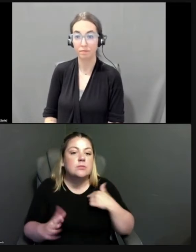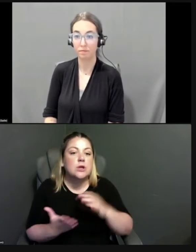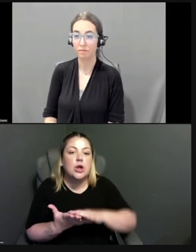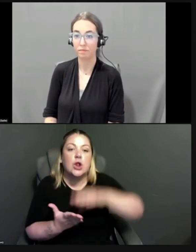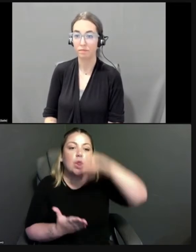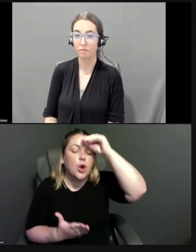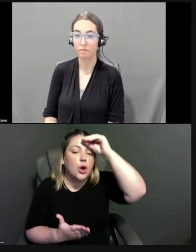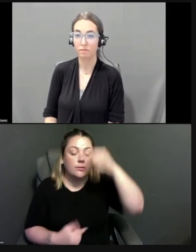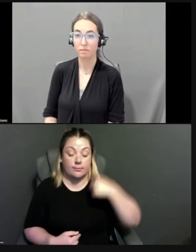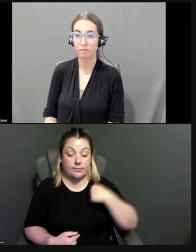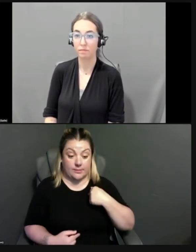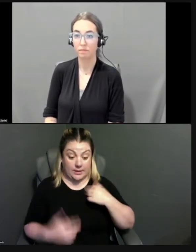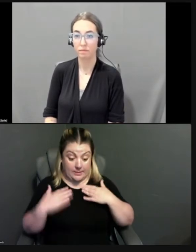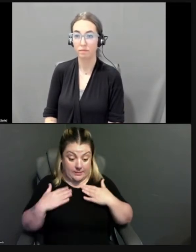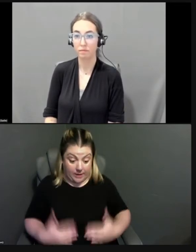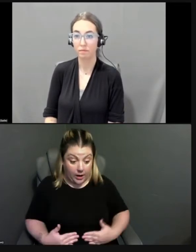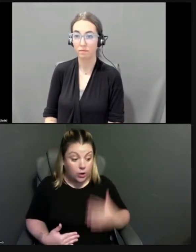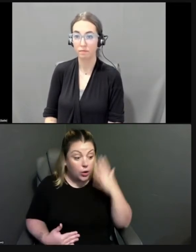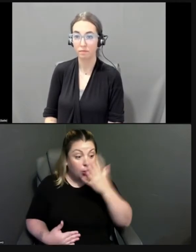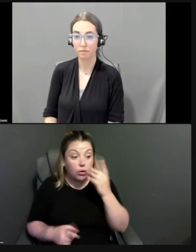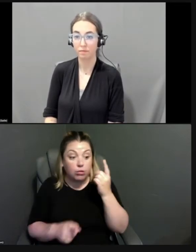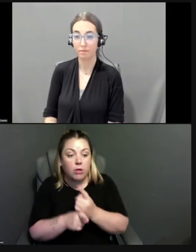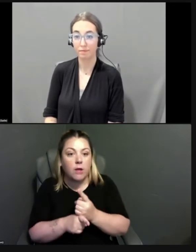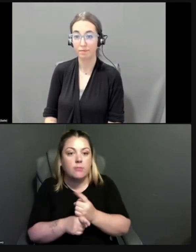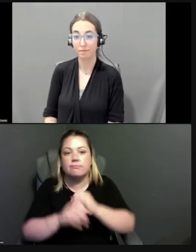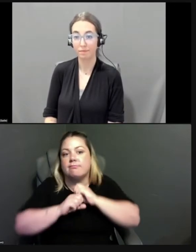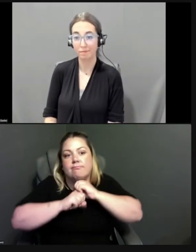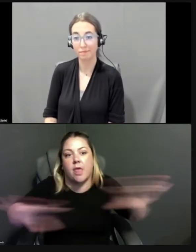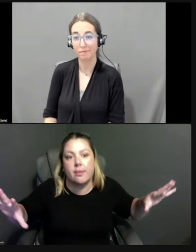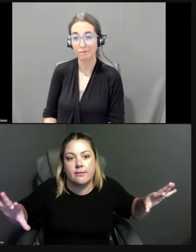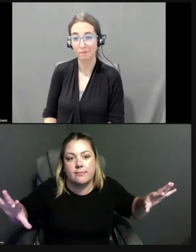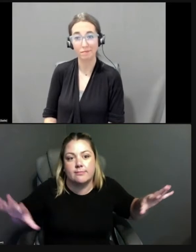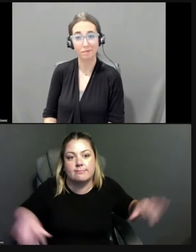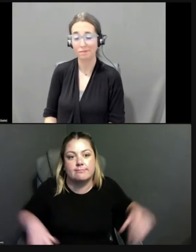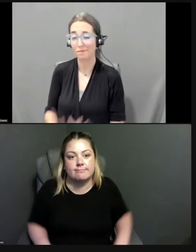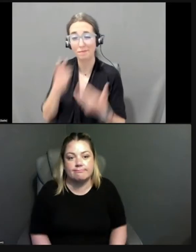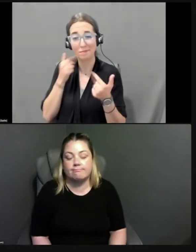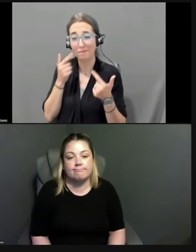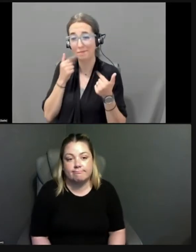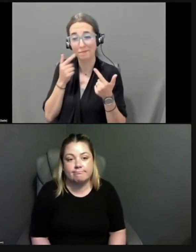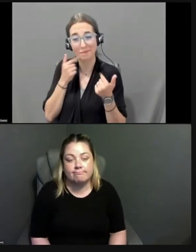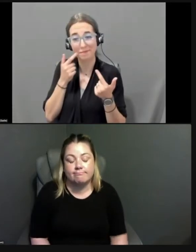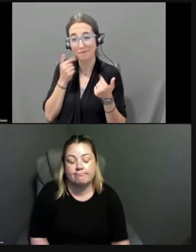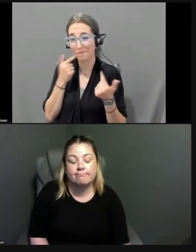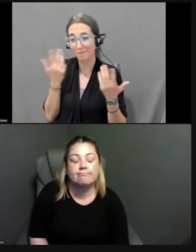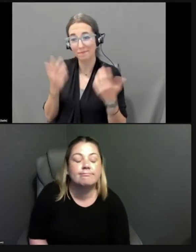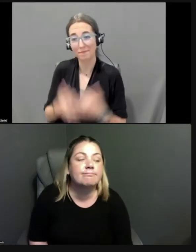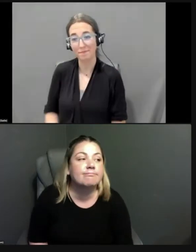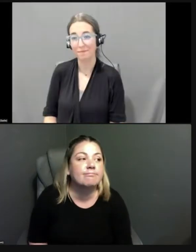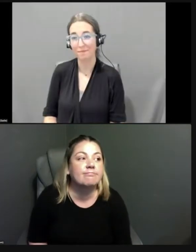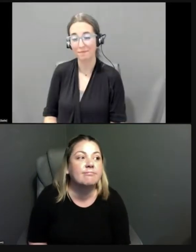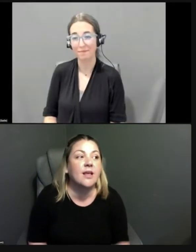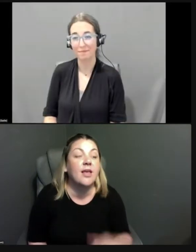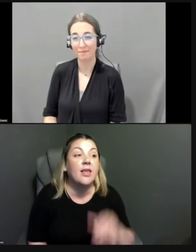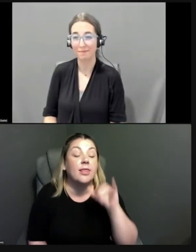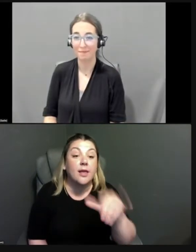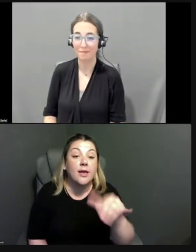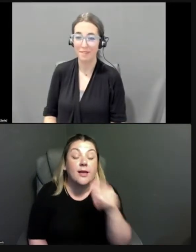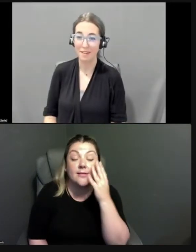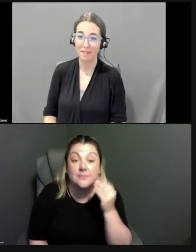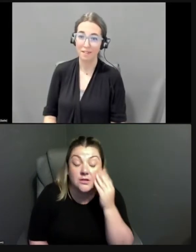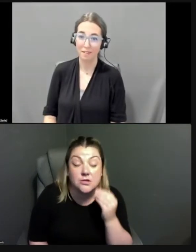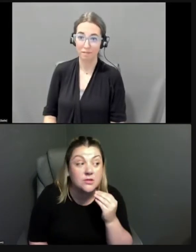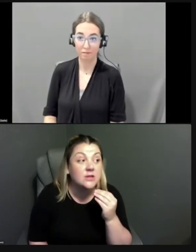no right way for my body to be. Yep. And I think that that's an experience that maybe